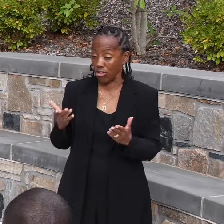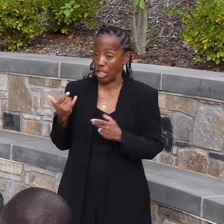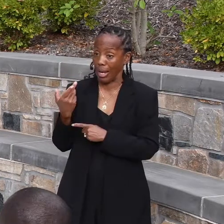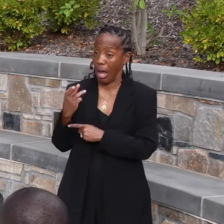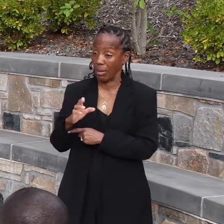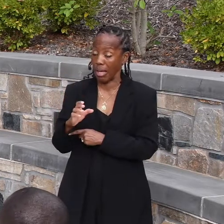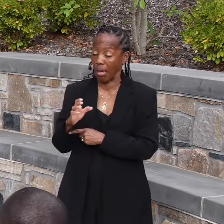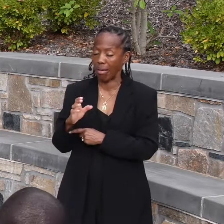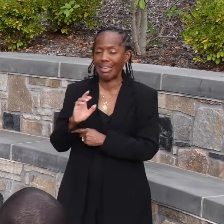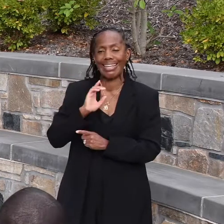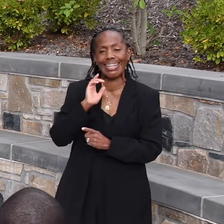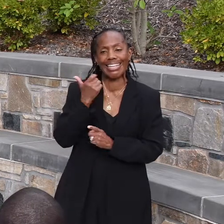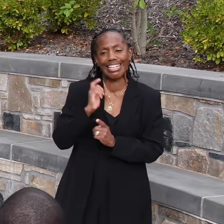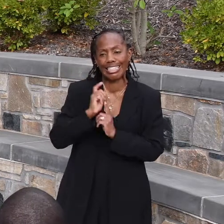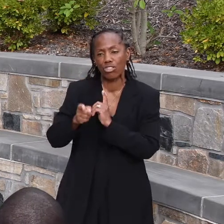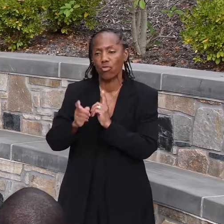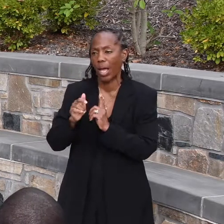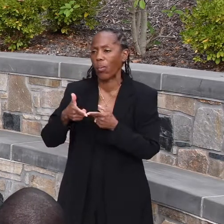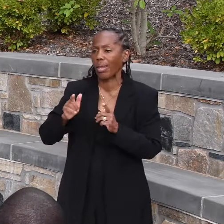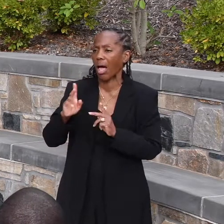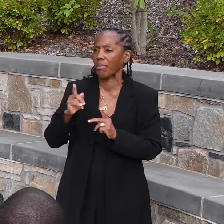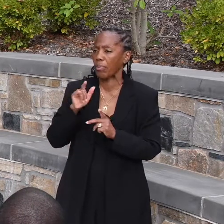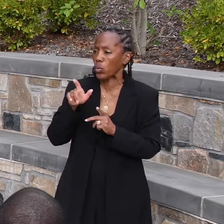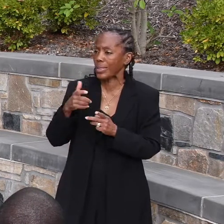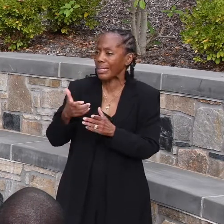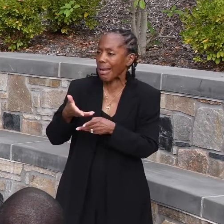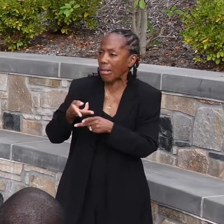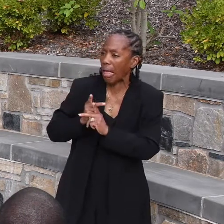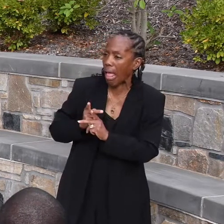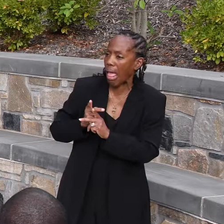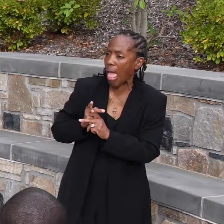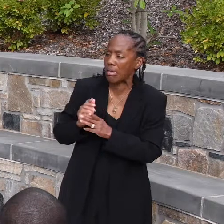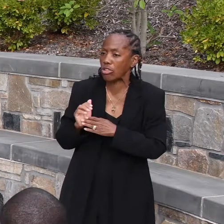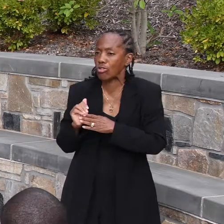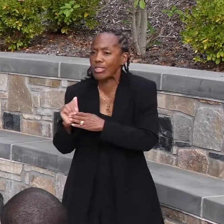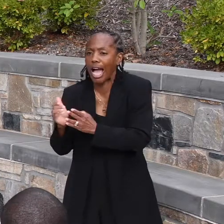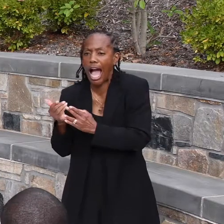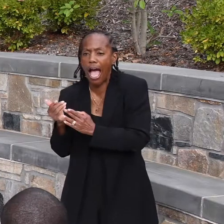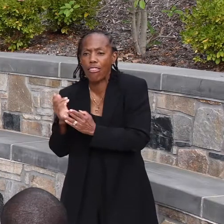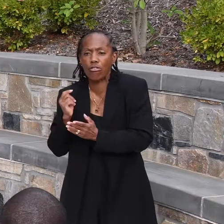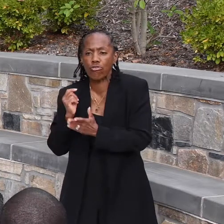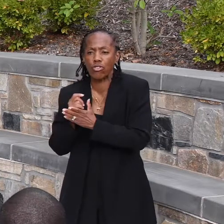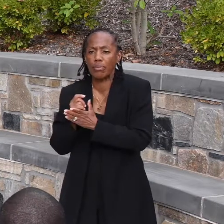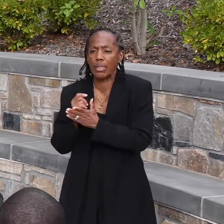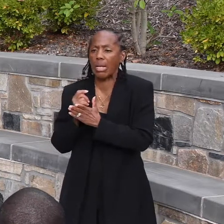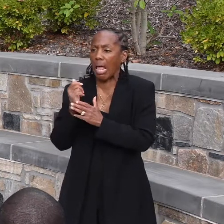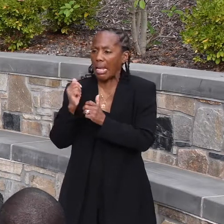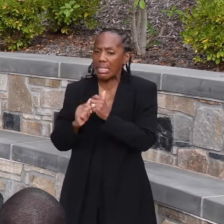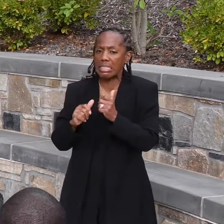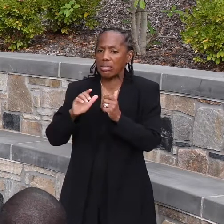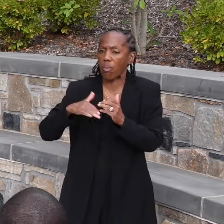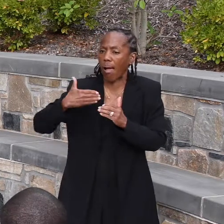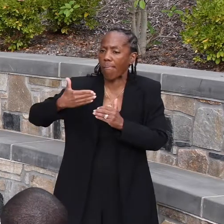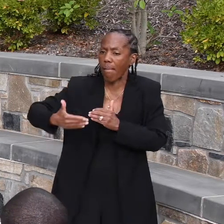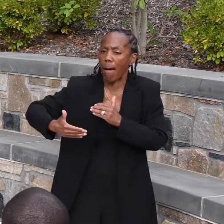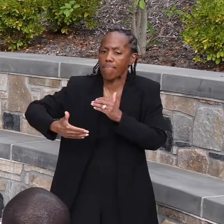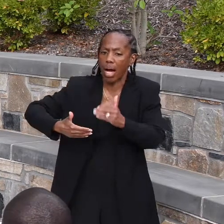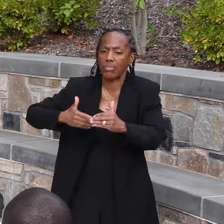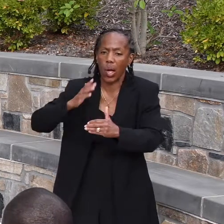will allow individuals receiving care to be guided through treatment with a warm handoff at each point in the